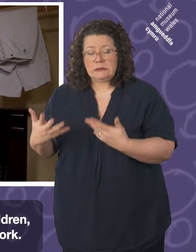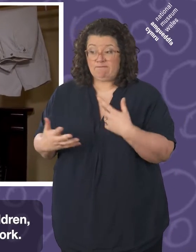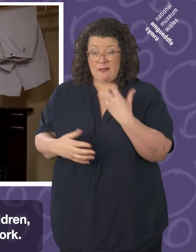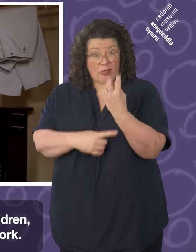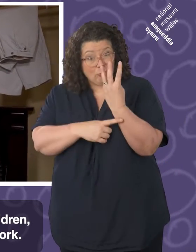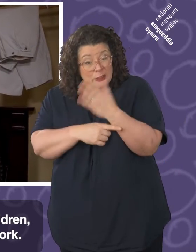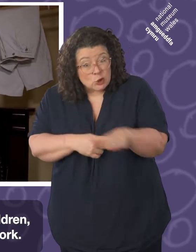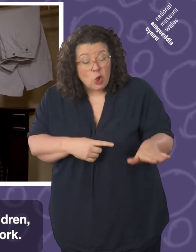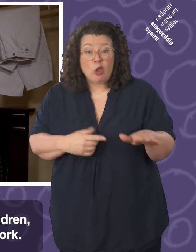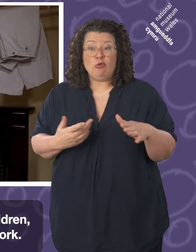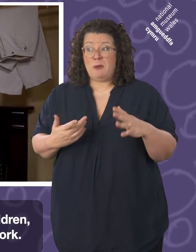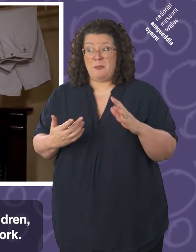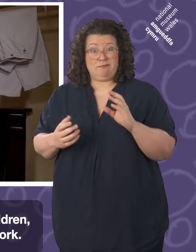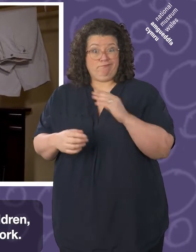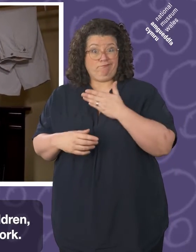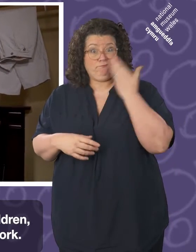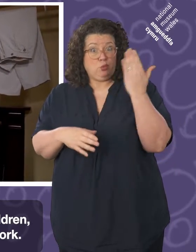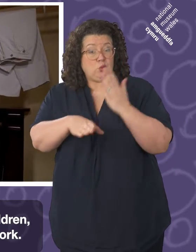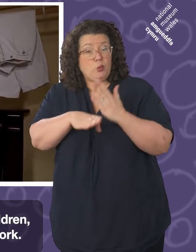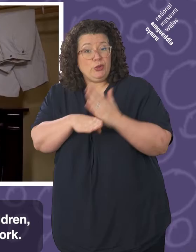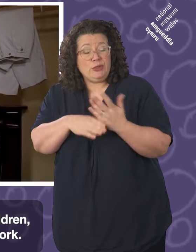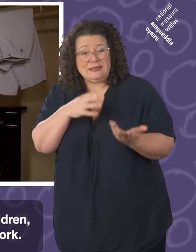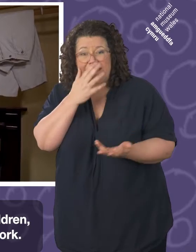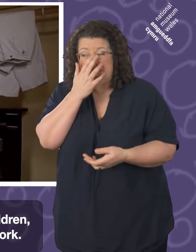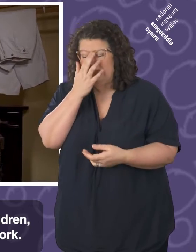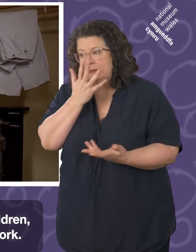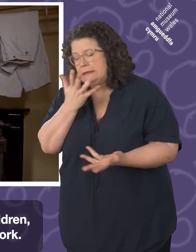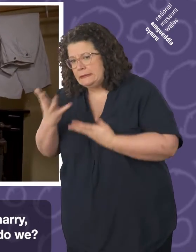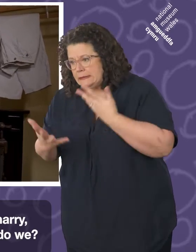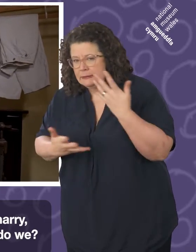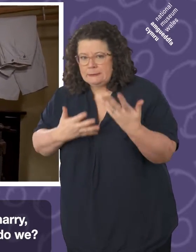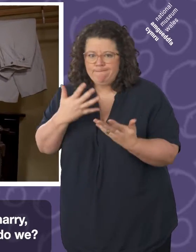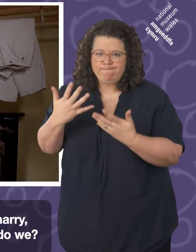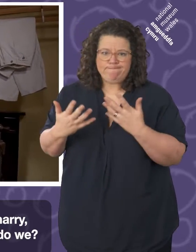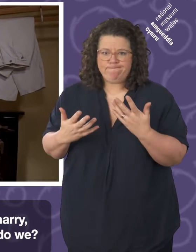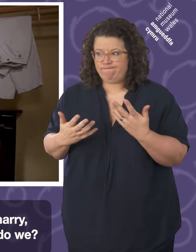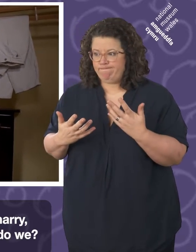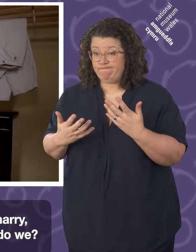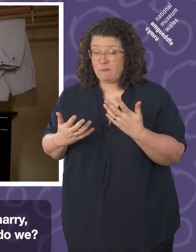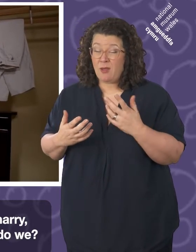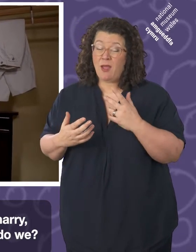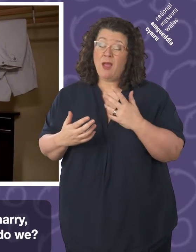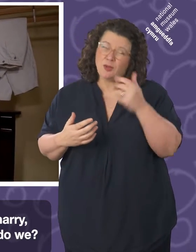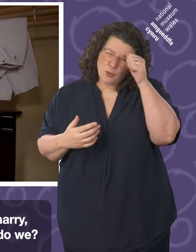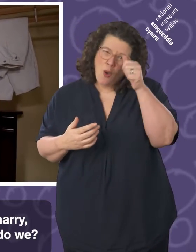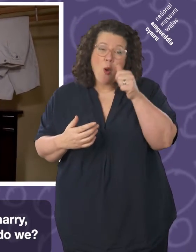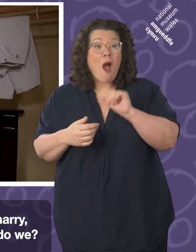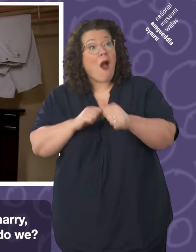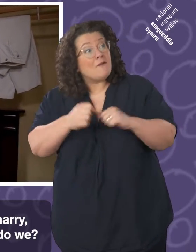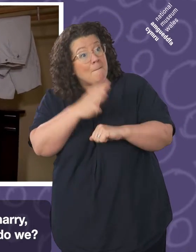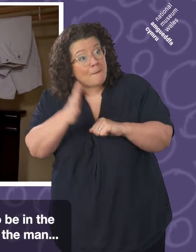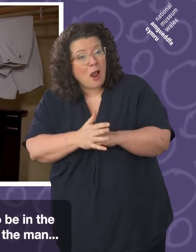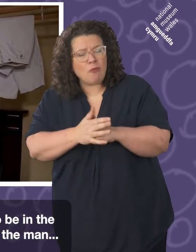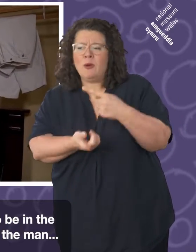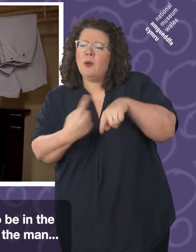I have 3 children, but I didn't work. No, after we marry, we don't work,